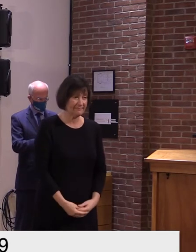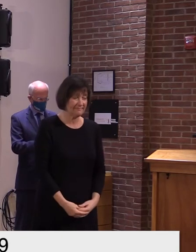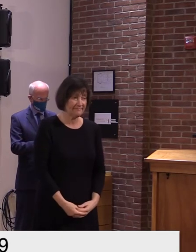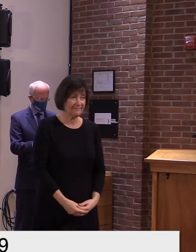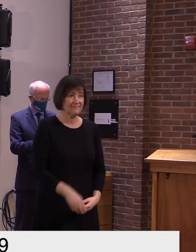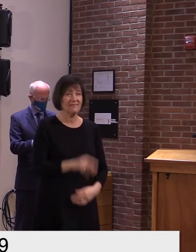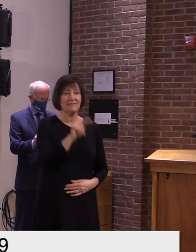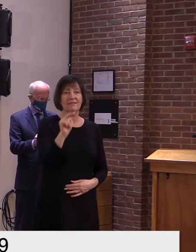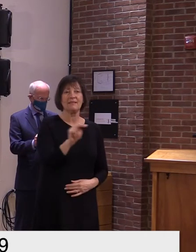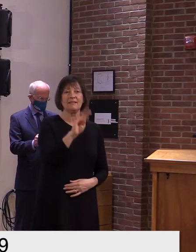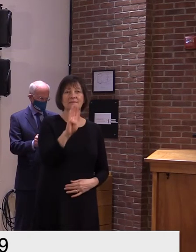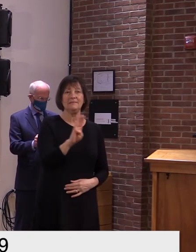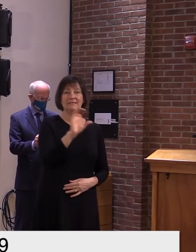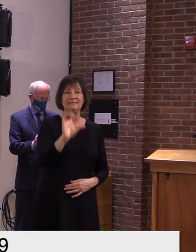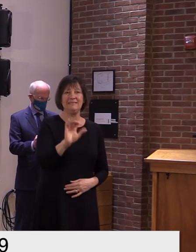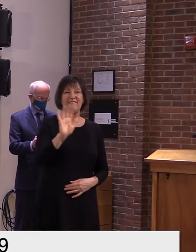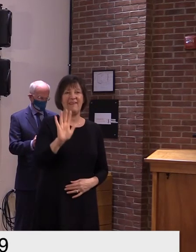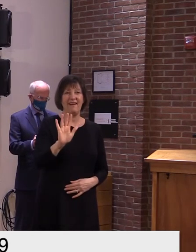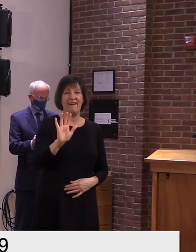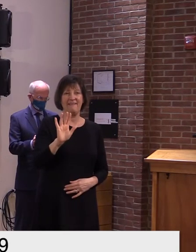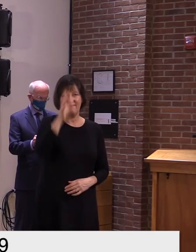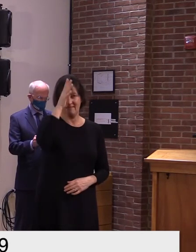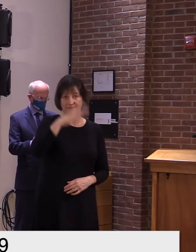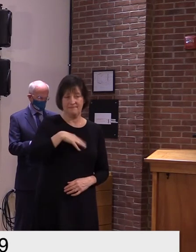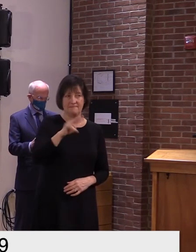Thank you. Matt, NBC5.